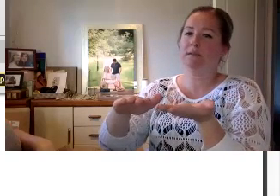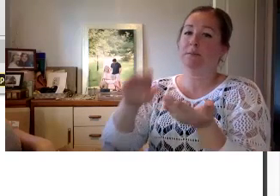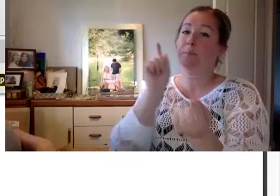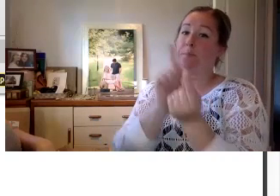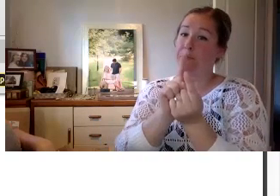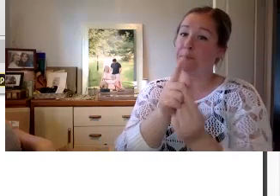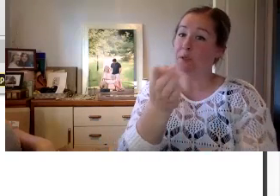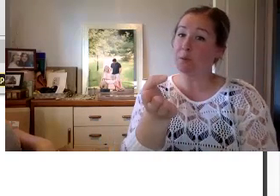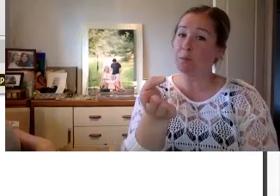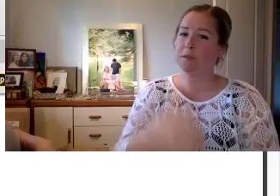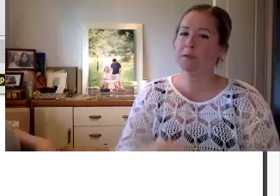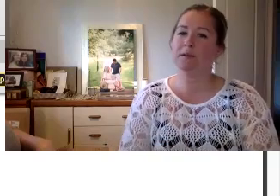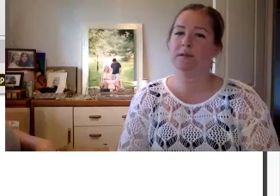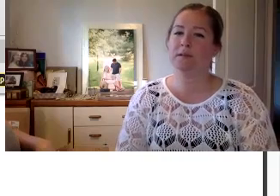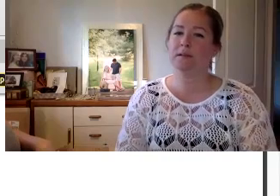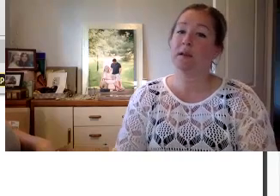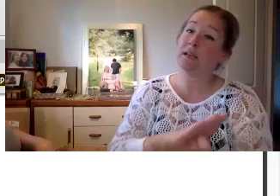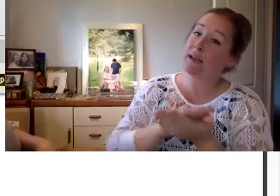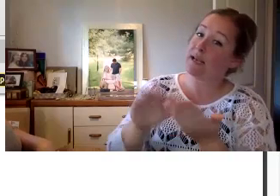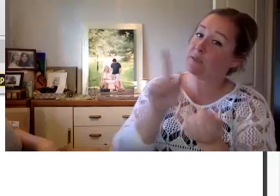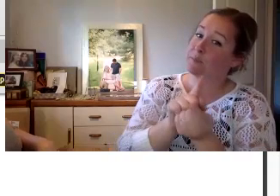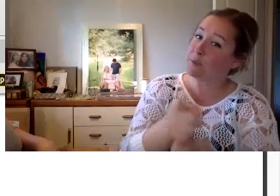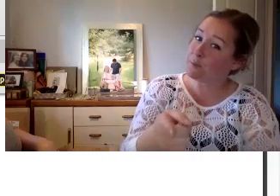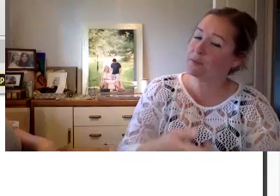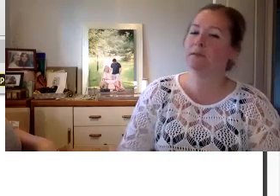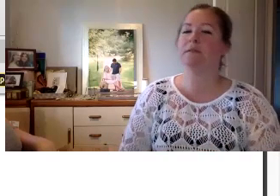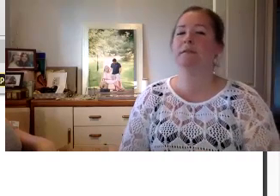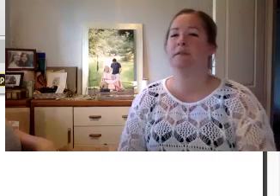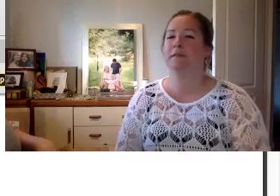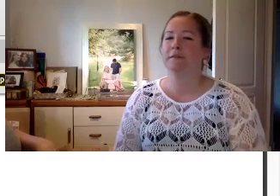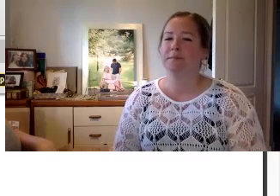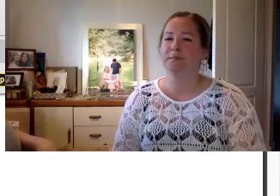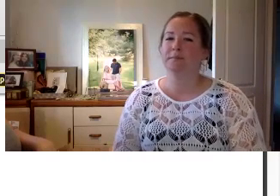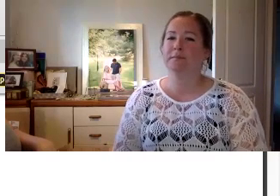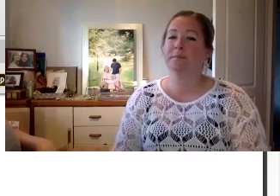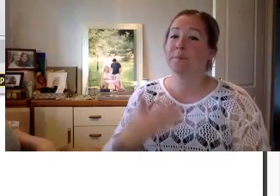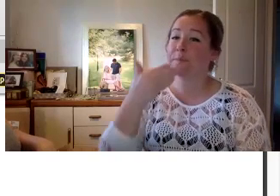help? Just use that. Nice to meet you. Nice to meet you.